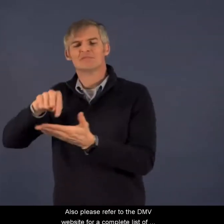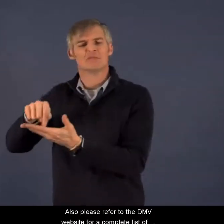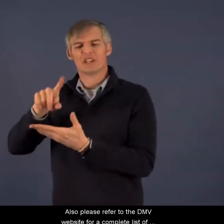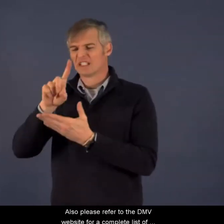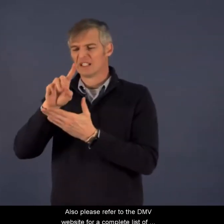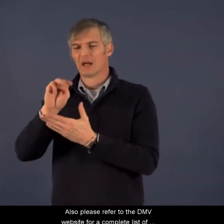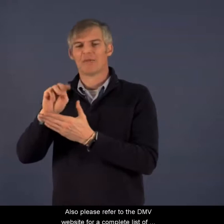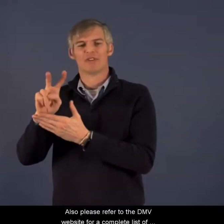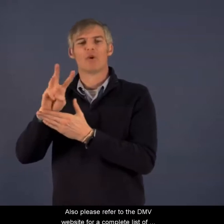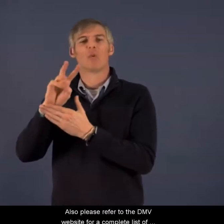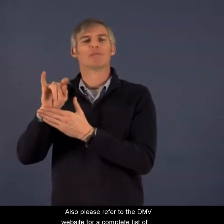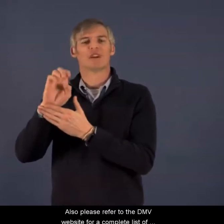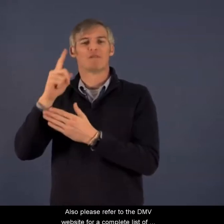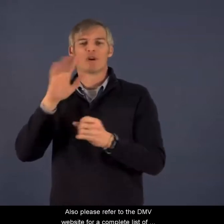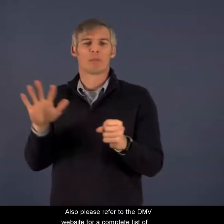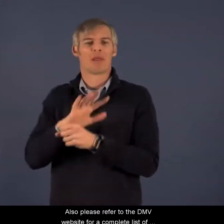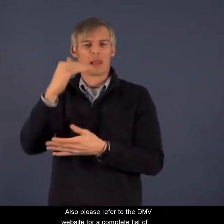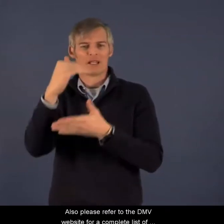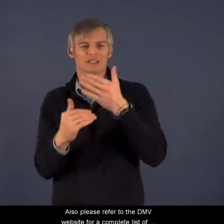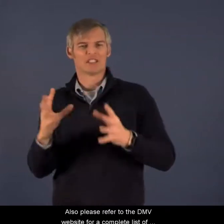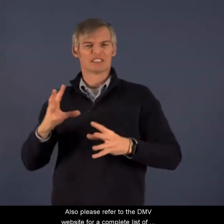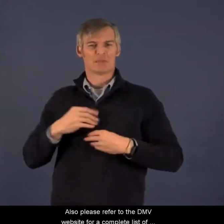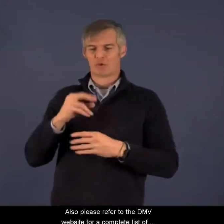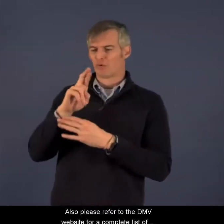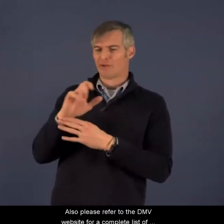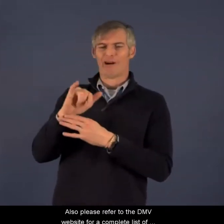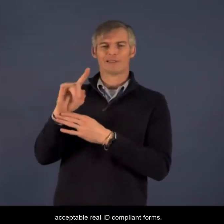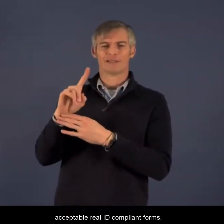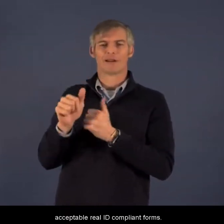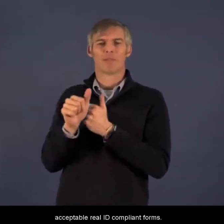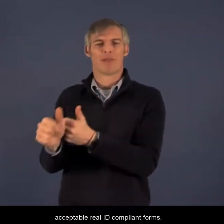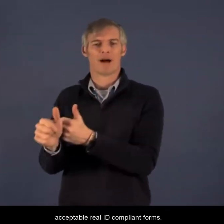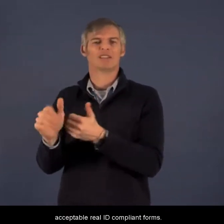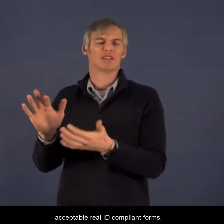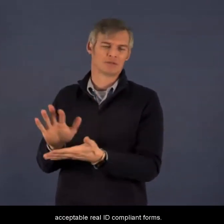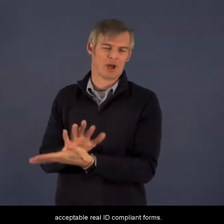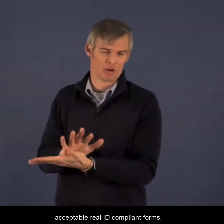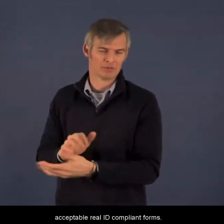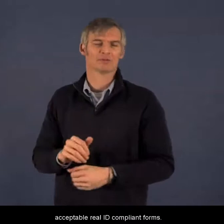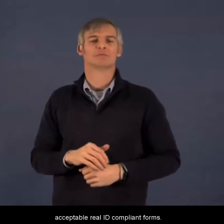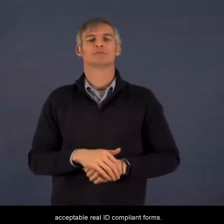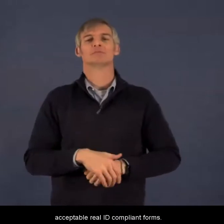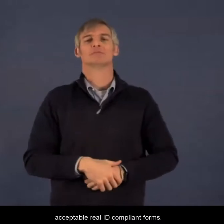Also, please refer to the DMV website for a complete list of acceptable Real ID compliant